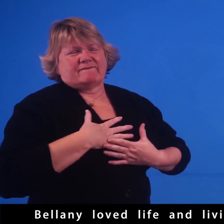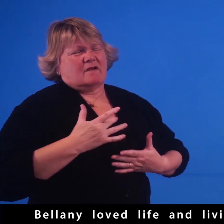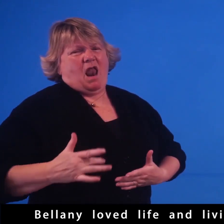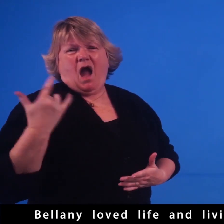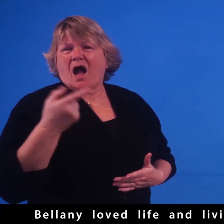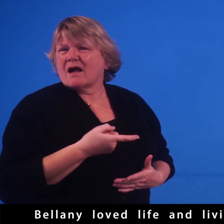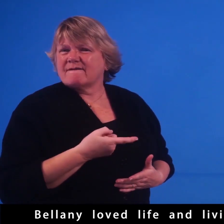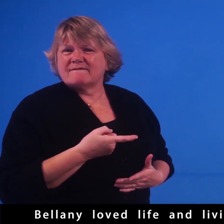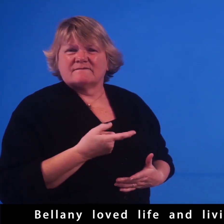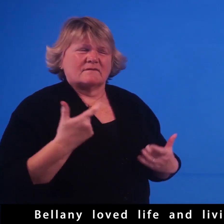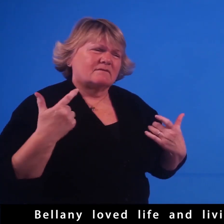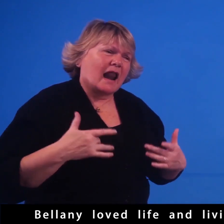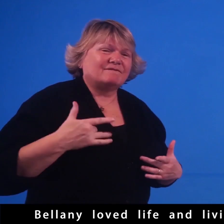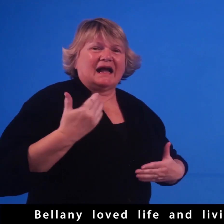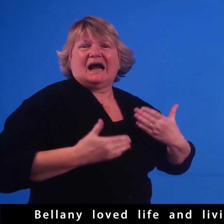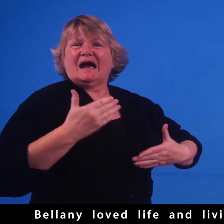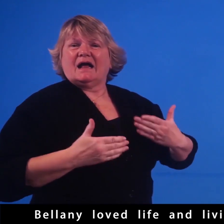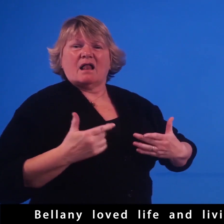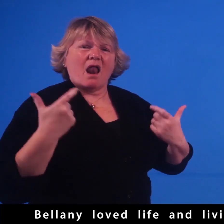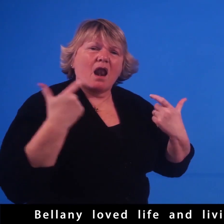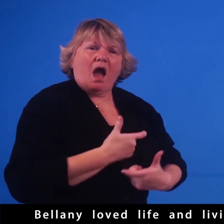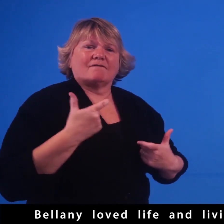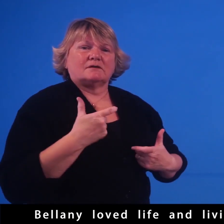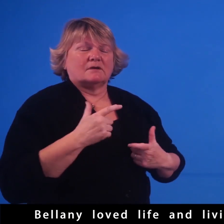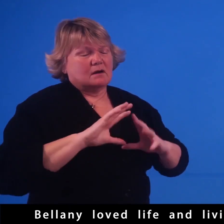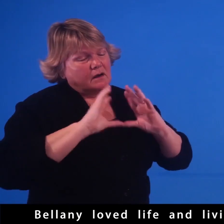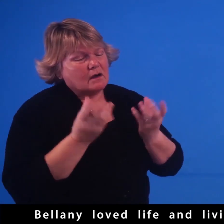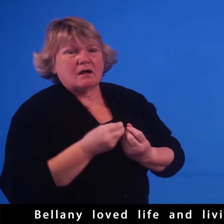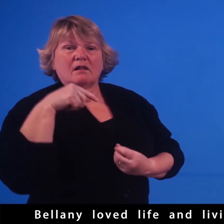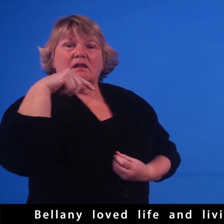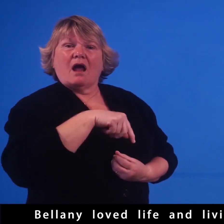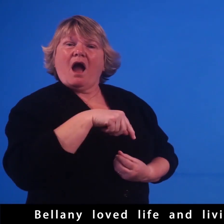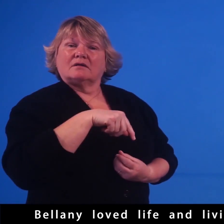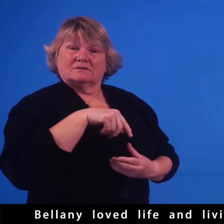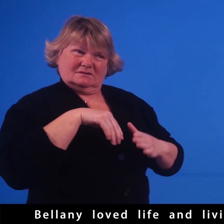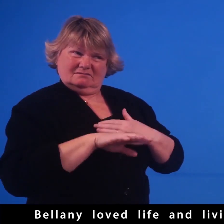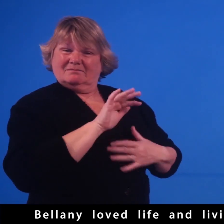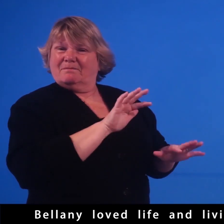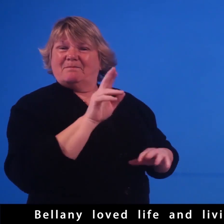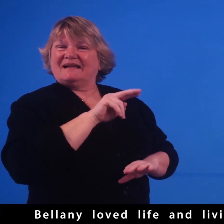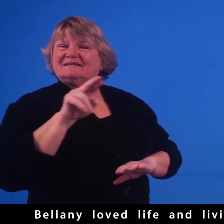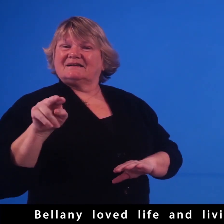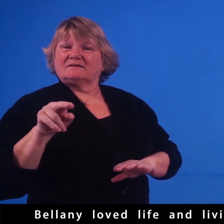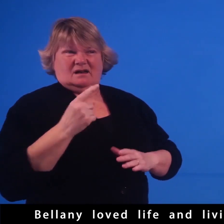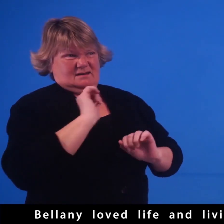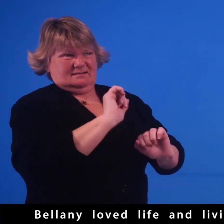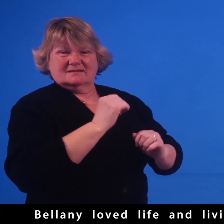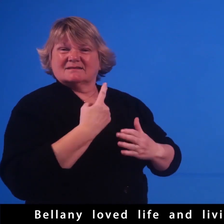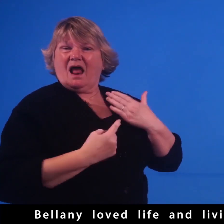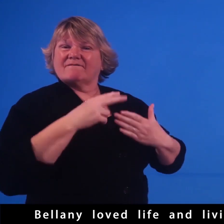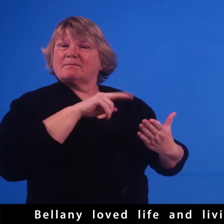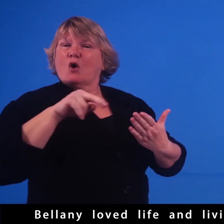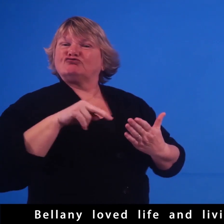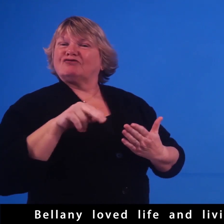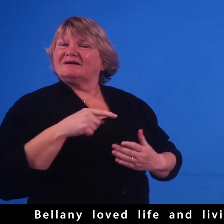Bellany loved life and living and laughter. All of that within his being is in the paintings and in the